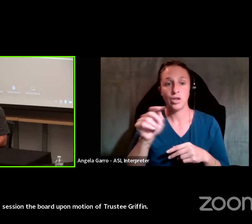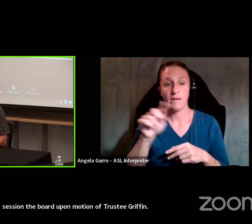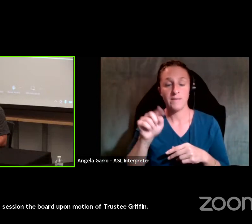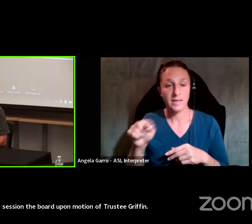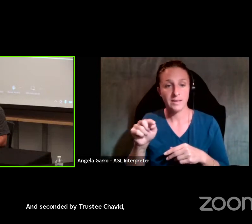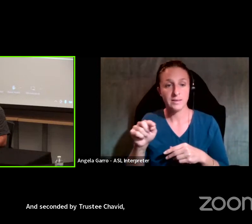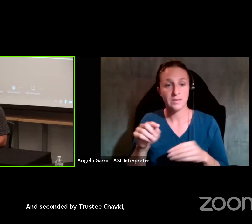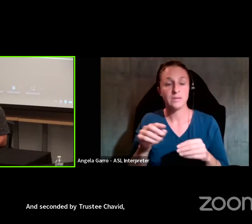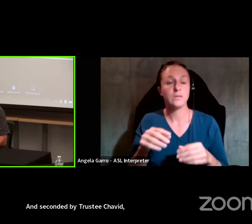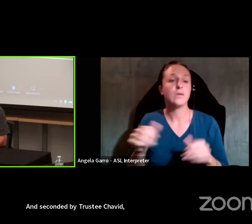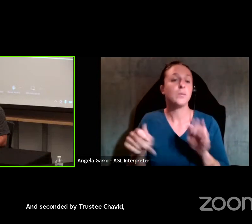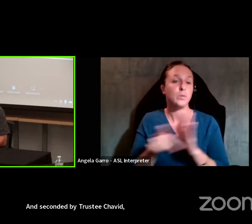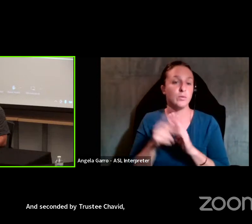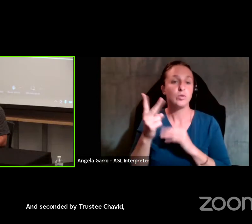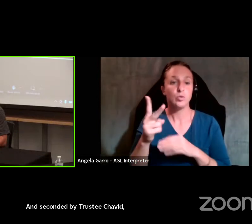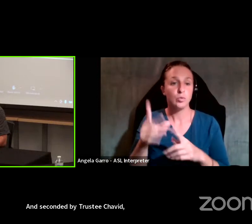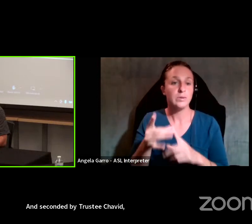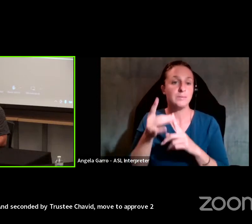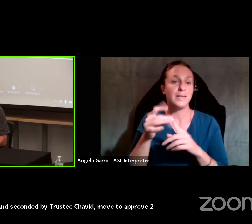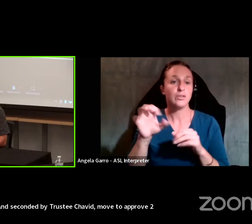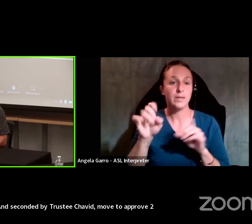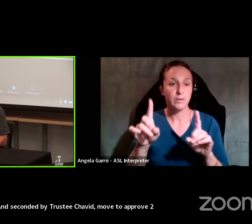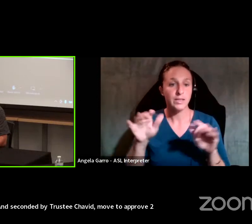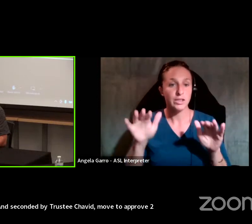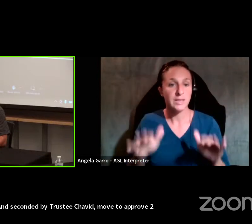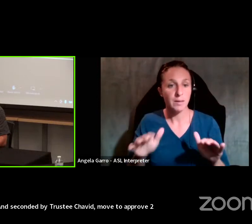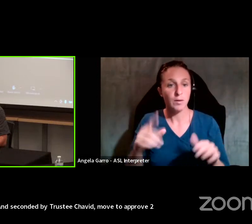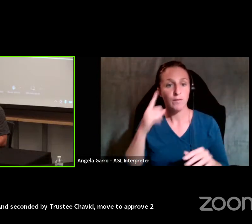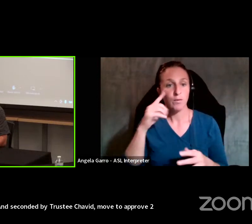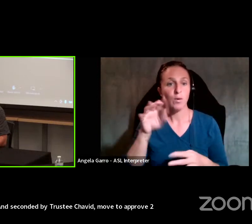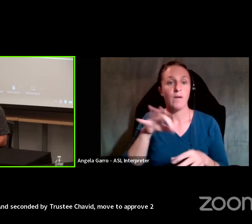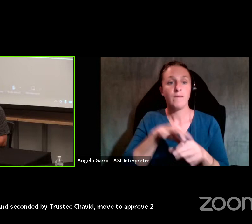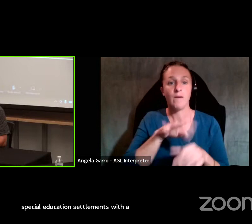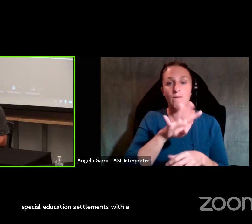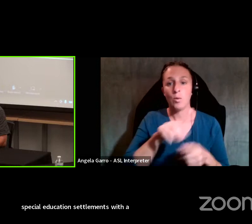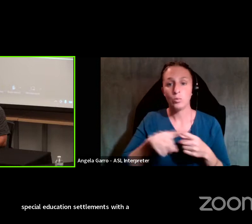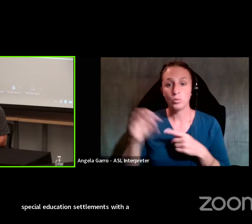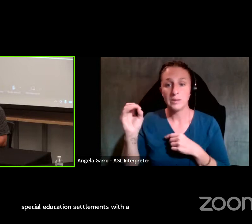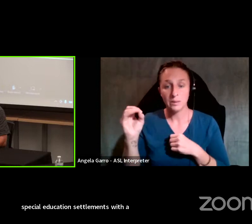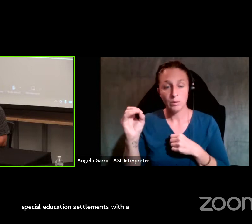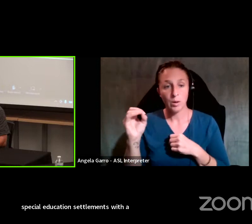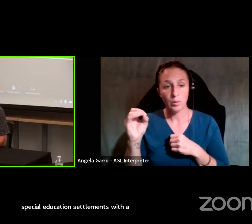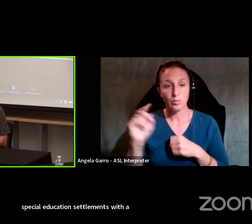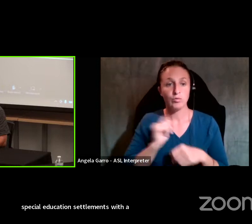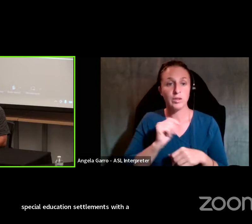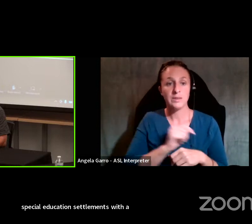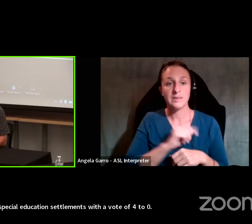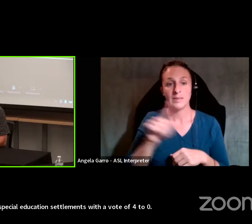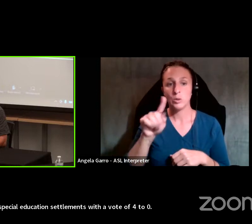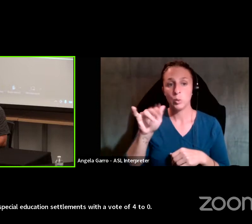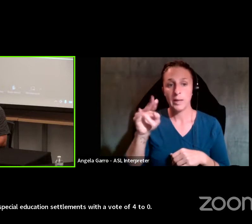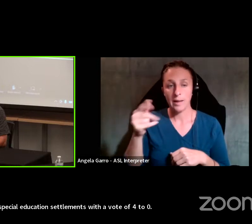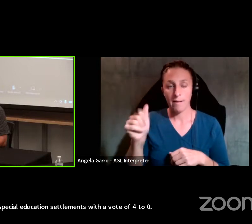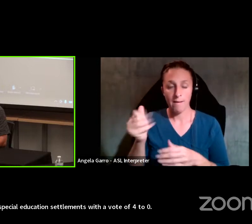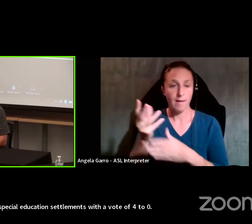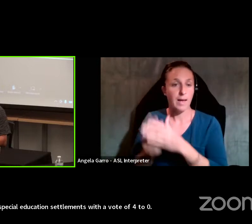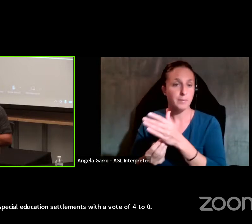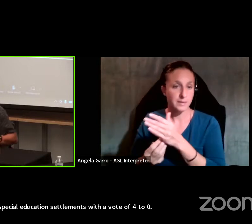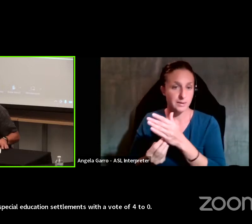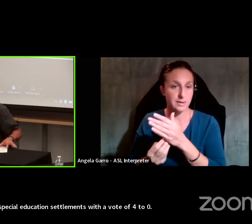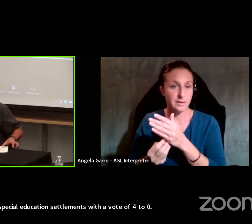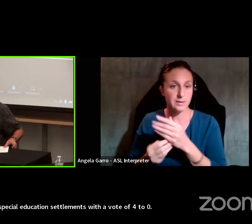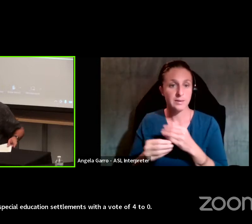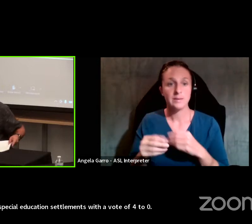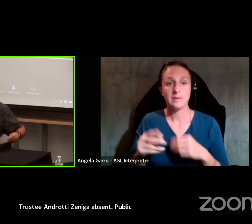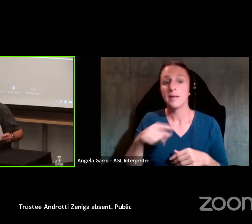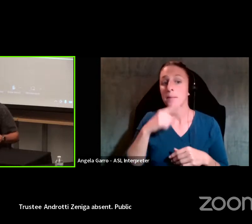2 special education settlements with a vote of 4-0. Trustee Andrade Zuniga absent. Public